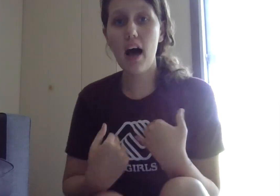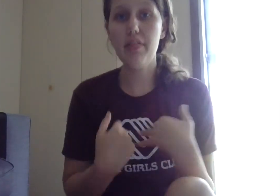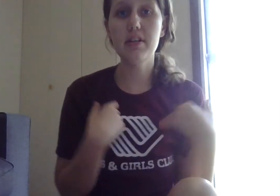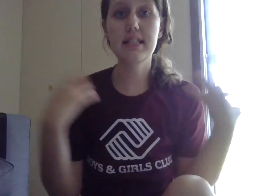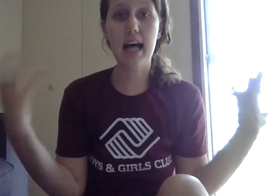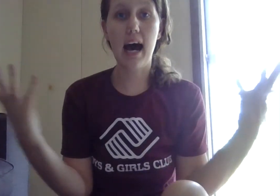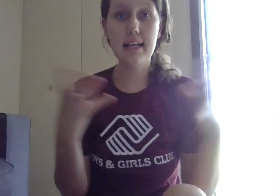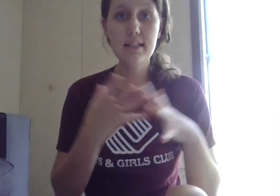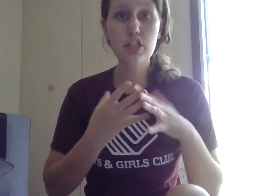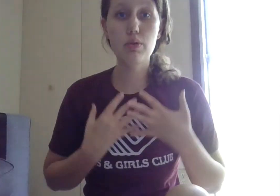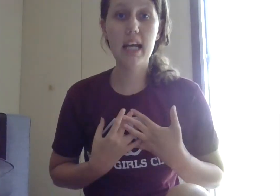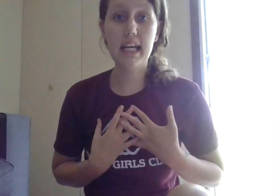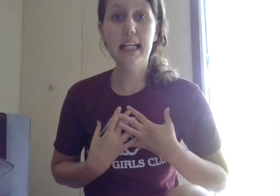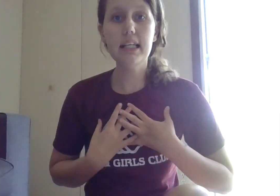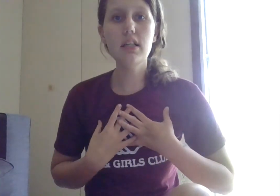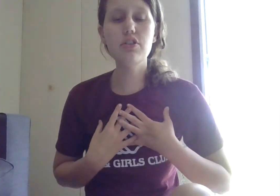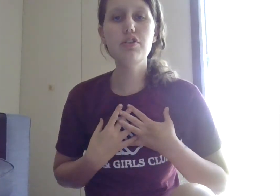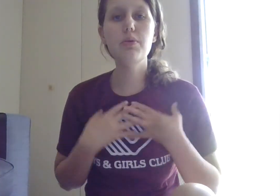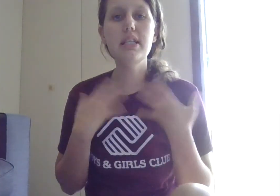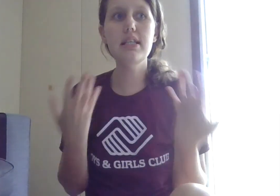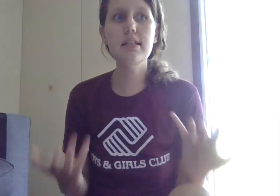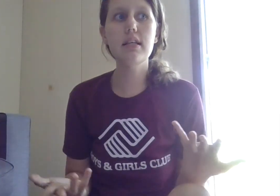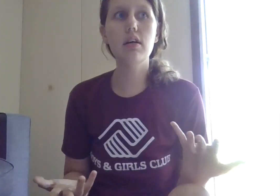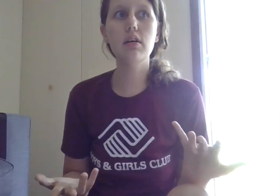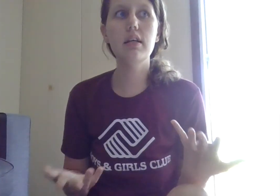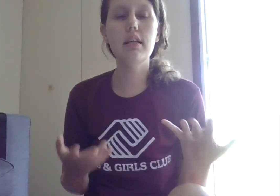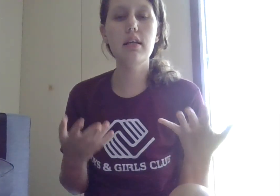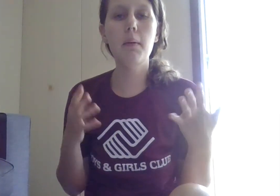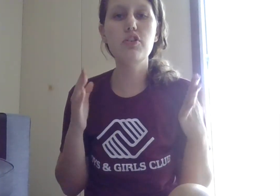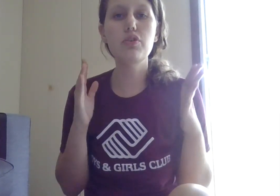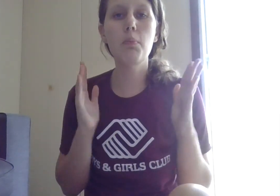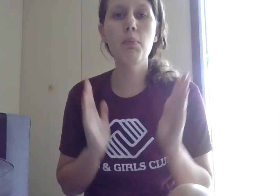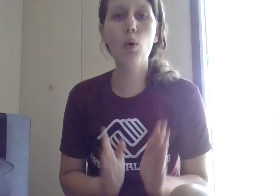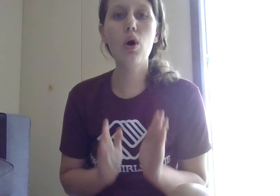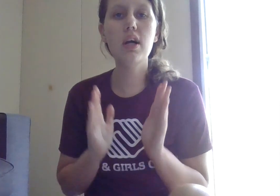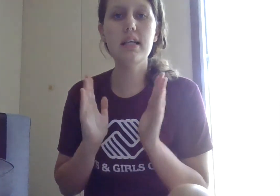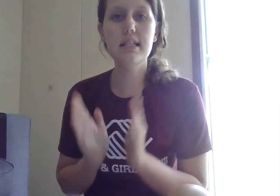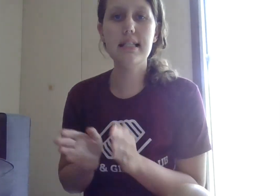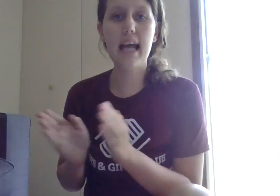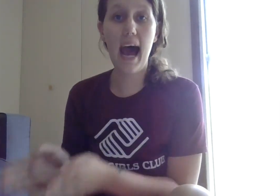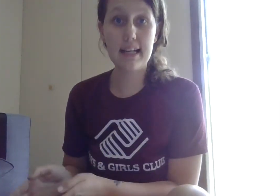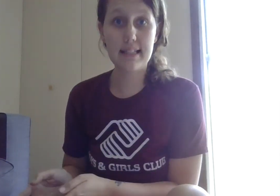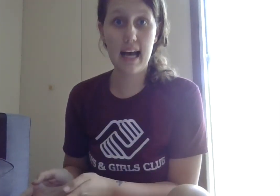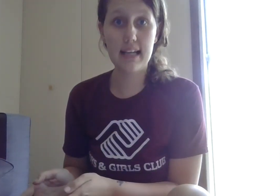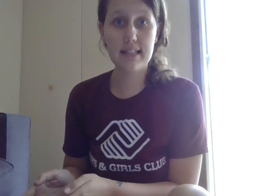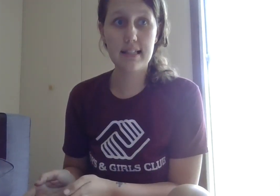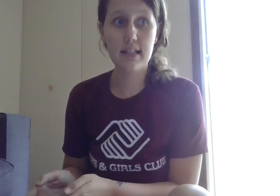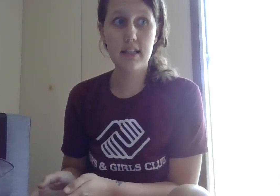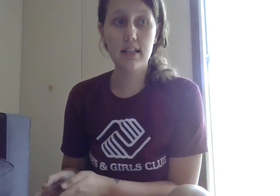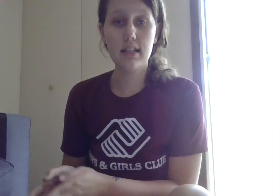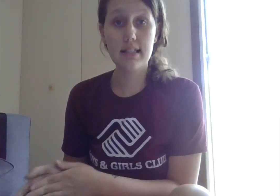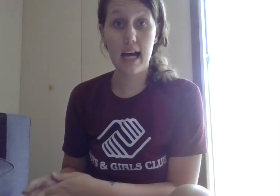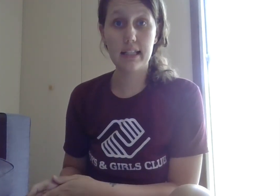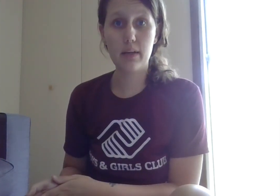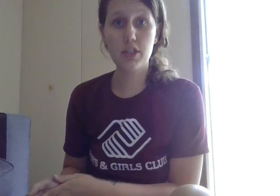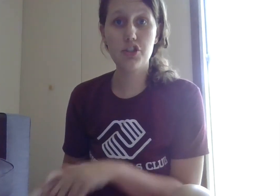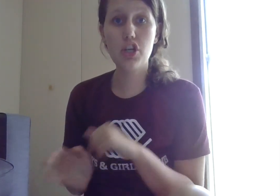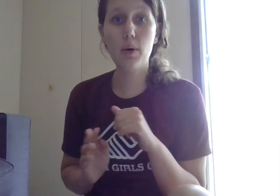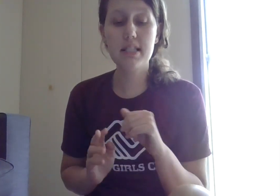other signs created to more easy access sign language. So instead